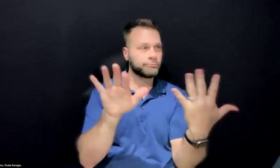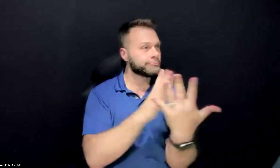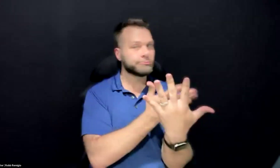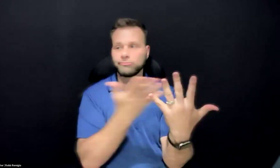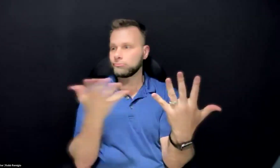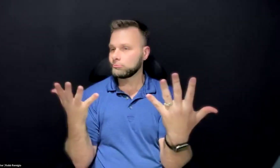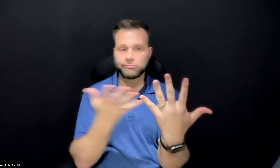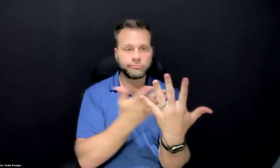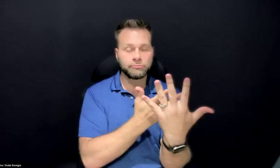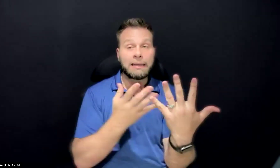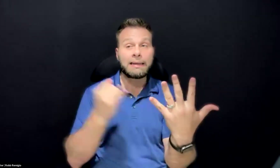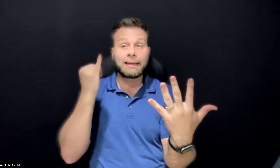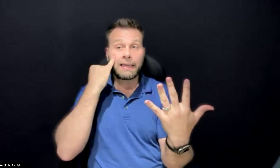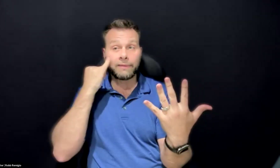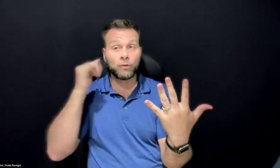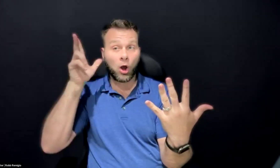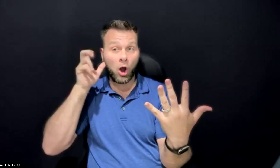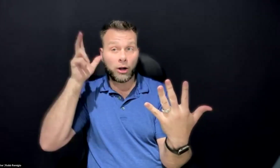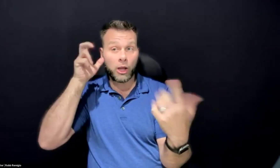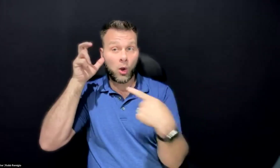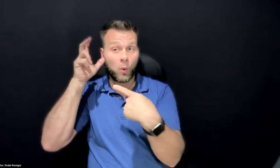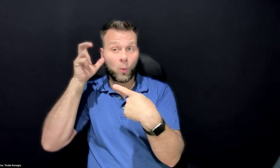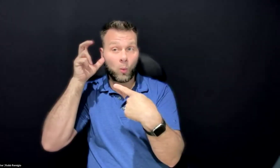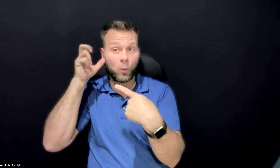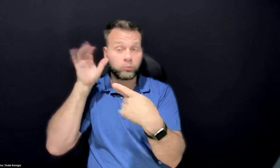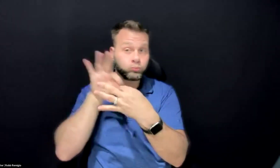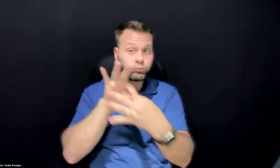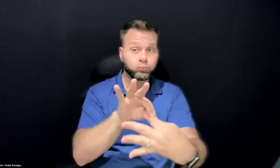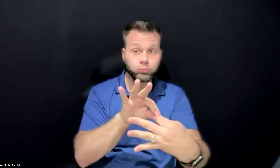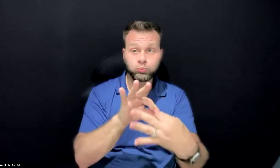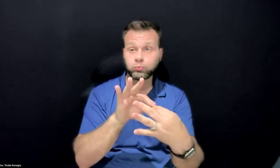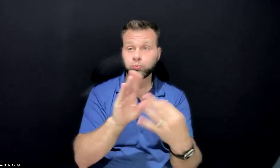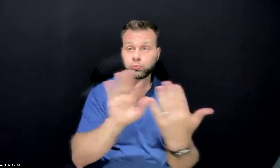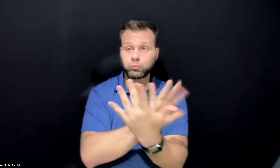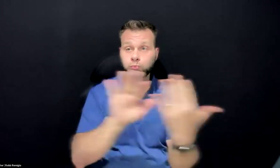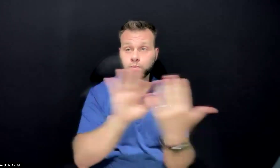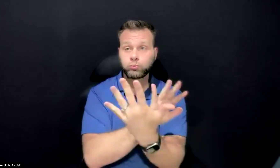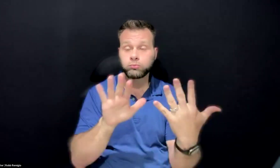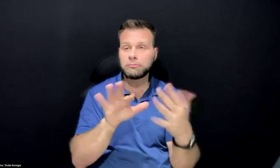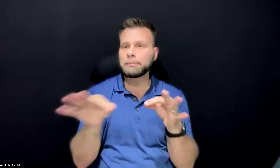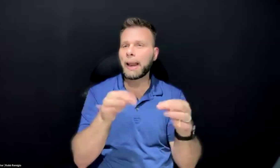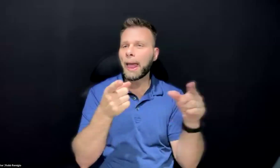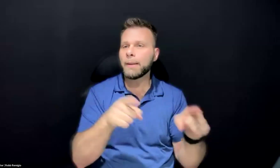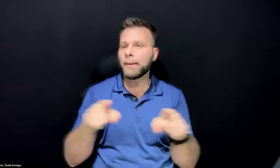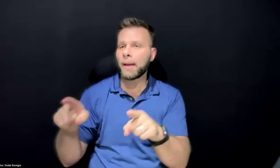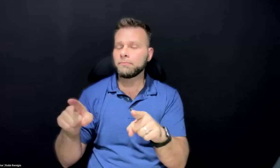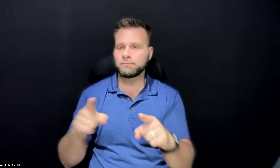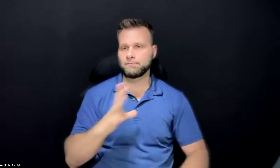the accompanying audio is really sort of describing what's going on, so people can follow